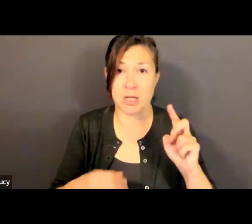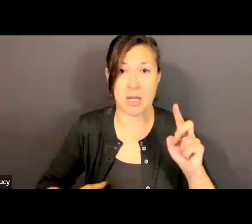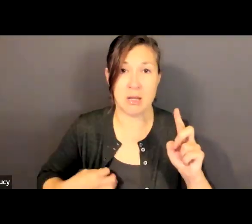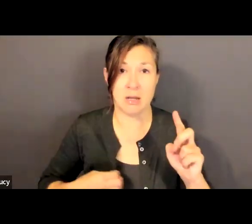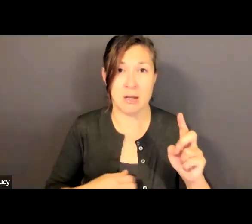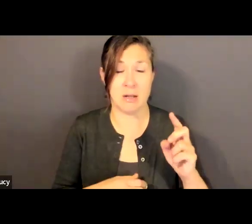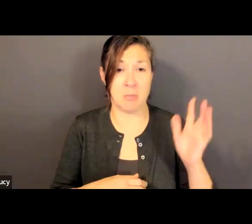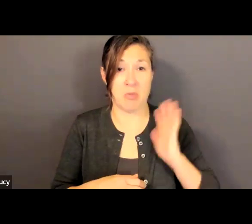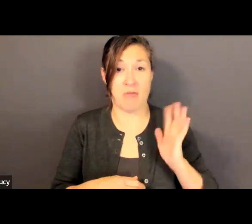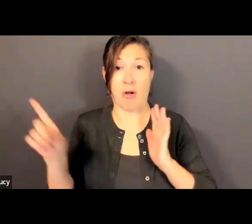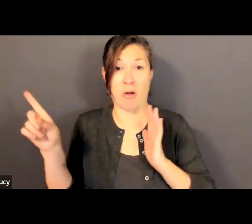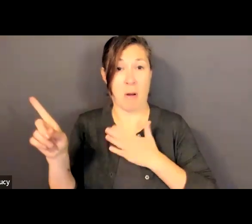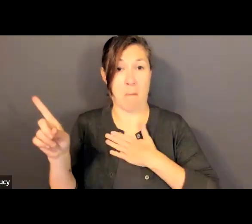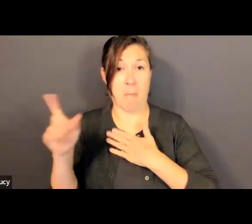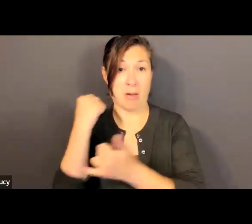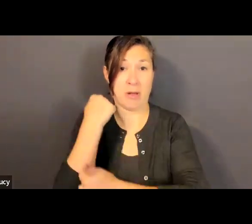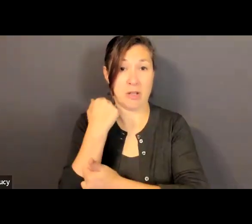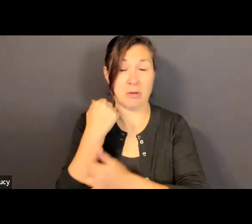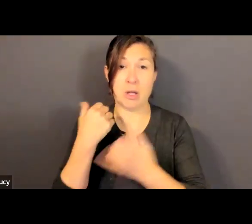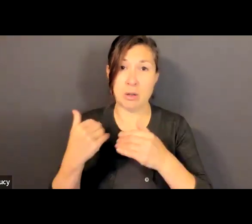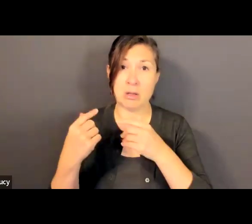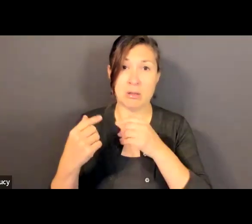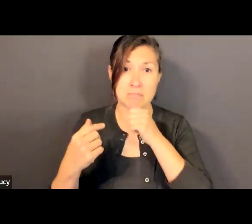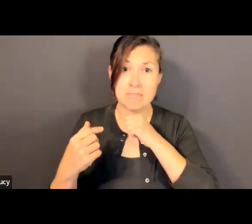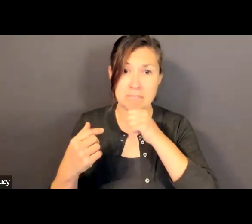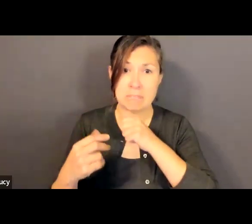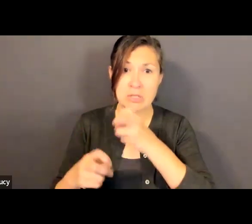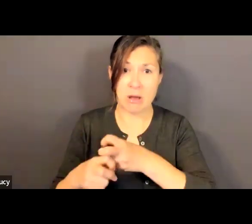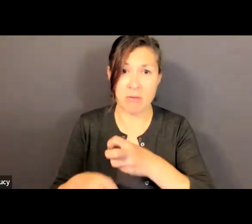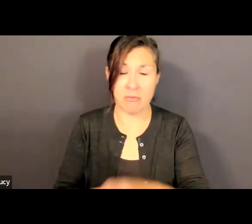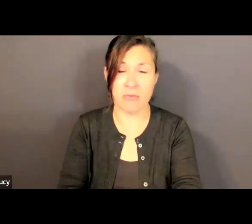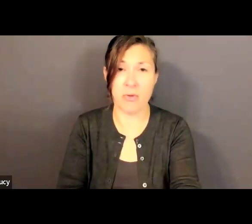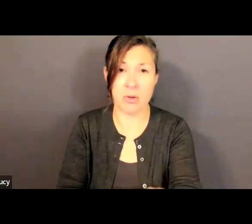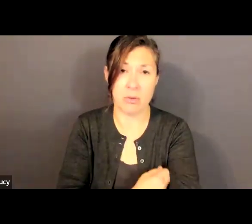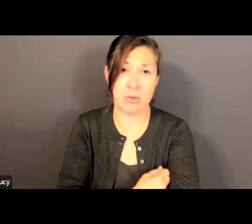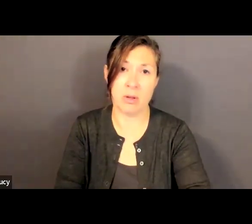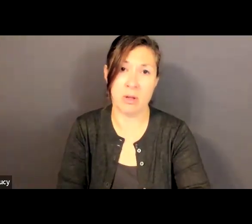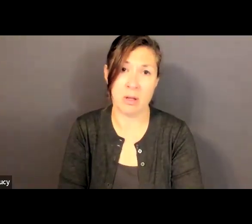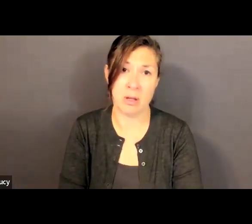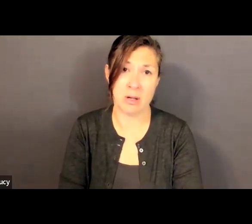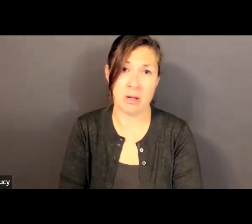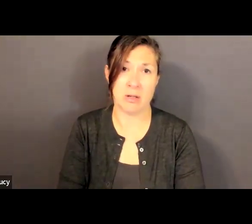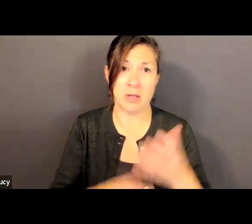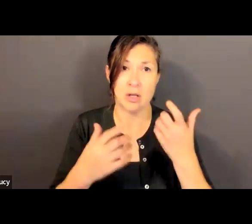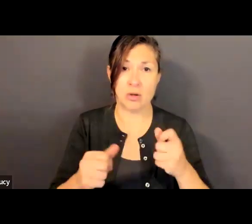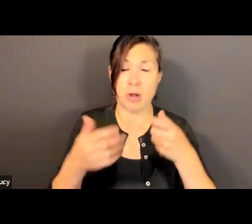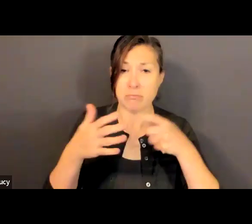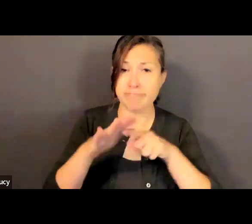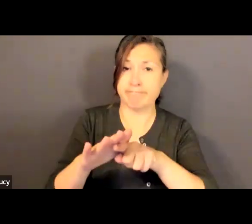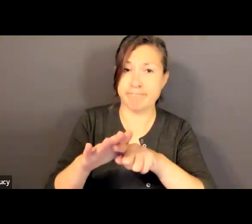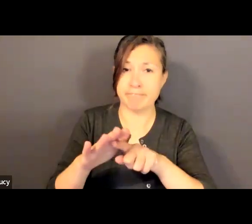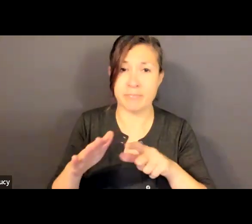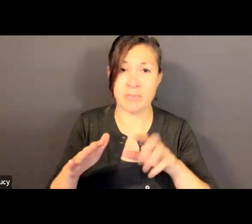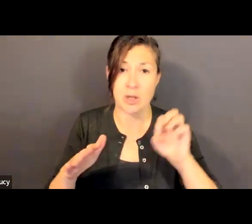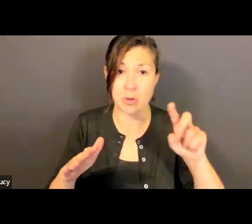my country, it was pretty tough for me to, you know, to try to assimilate myself into the education system